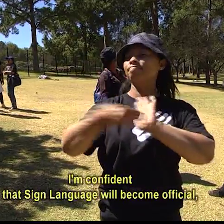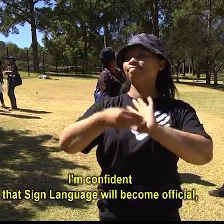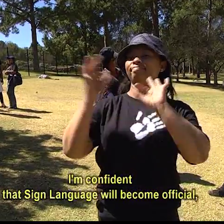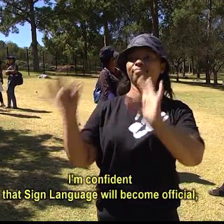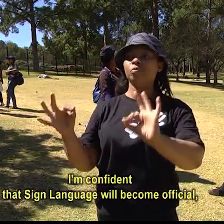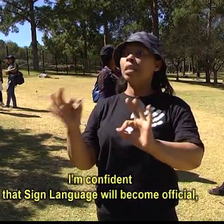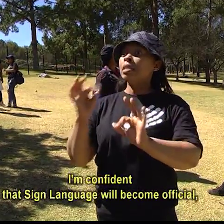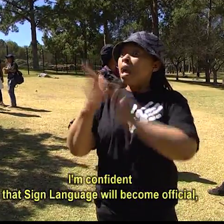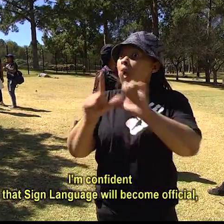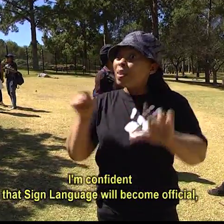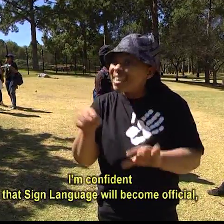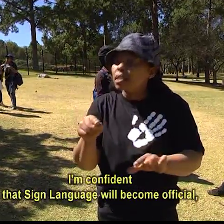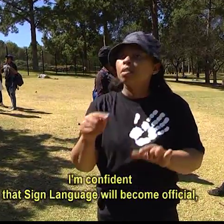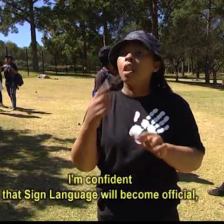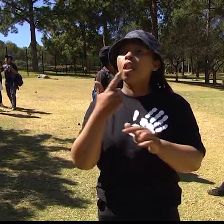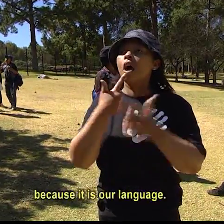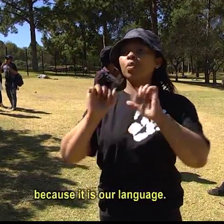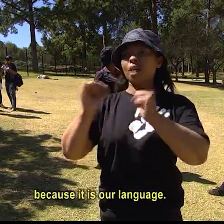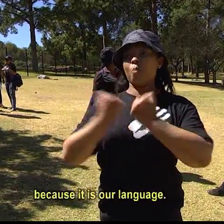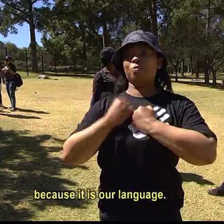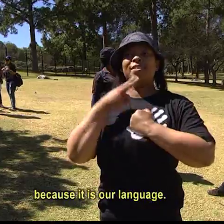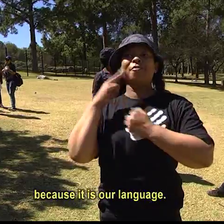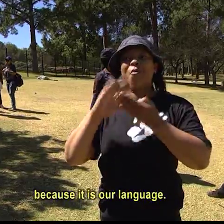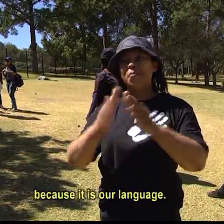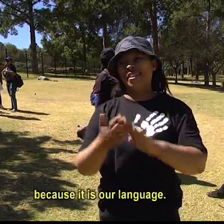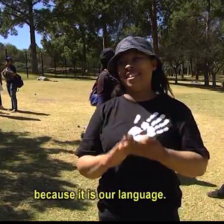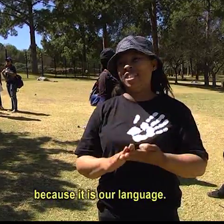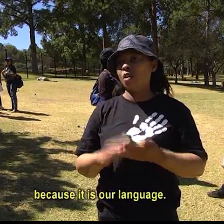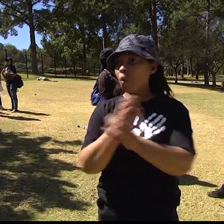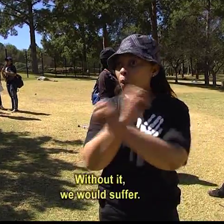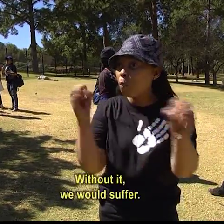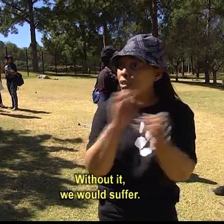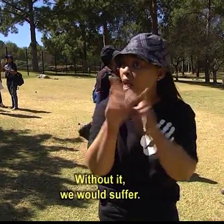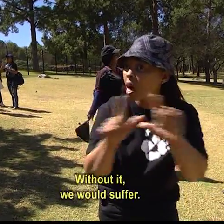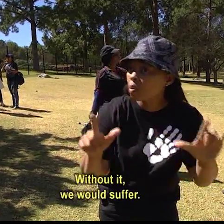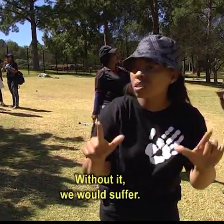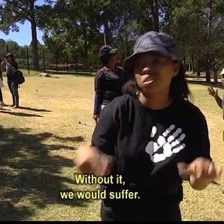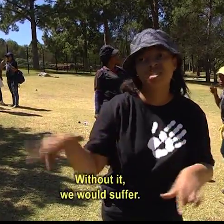I'm confident that sign language will become official because it's our language. Without it, we would suffer.